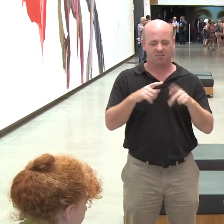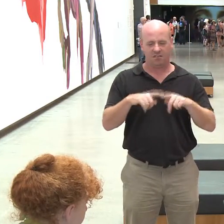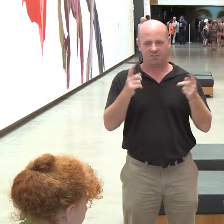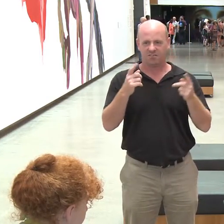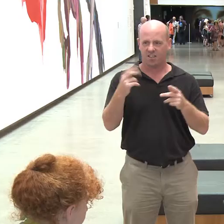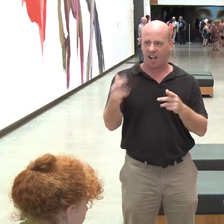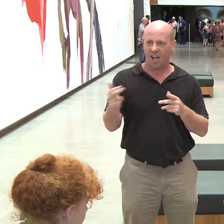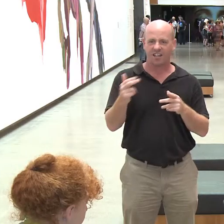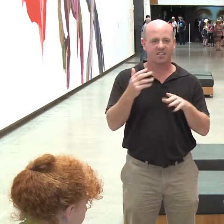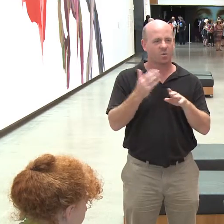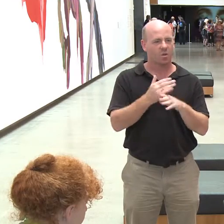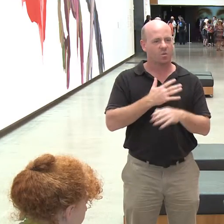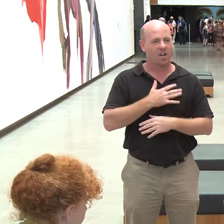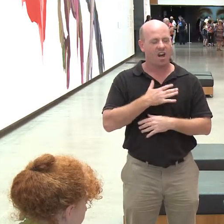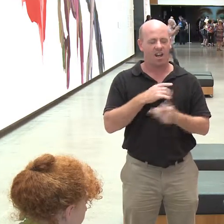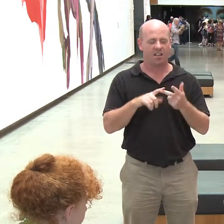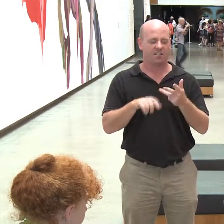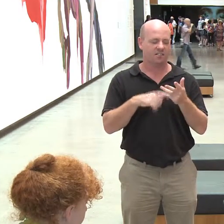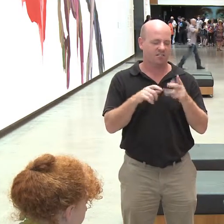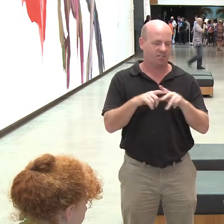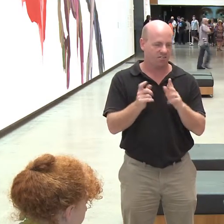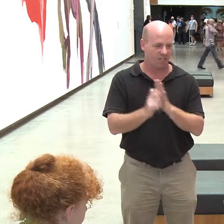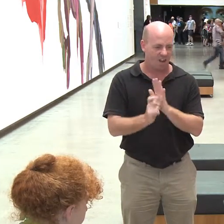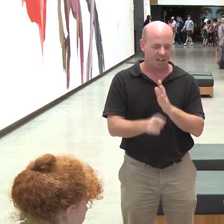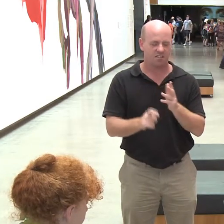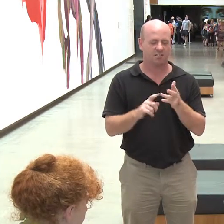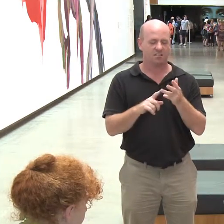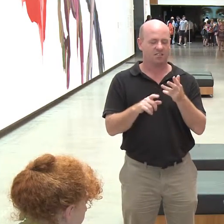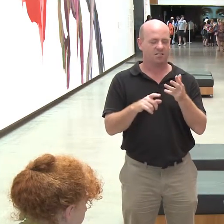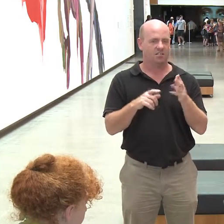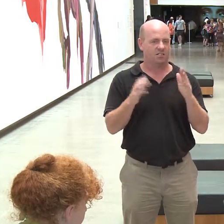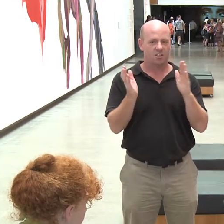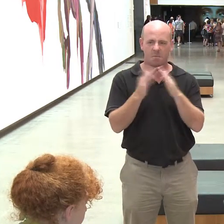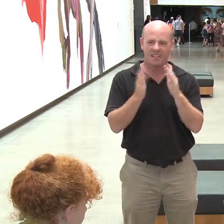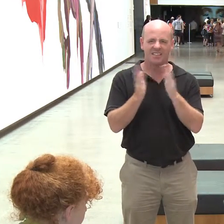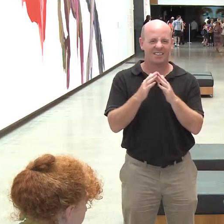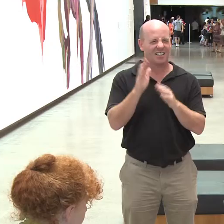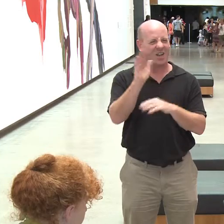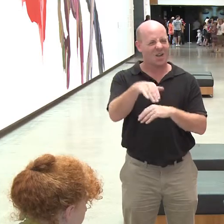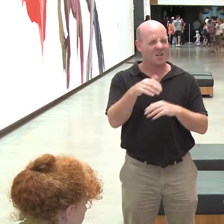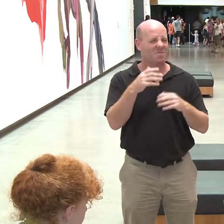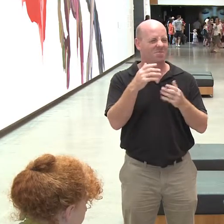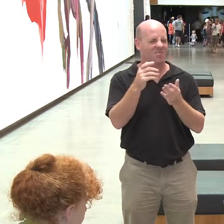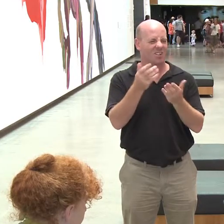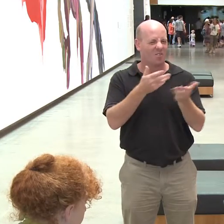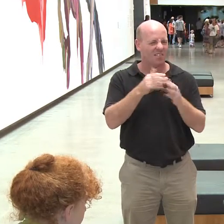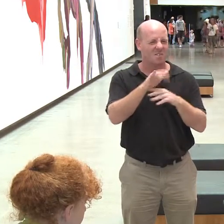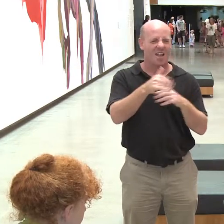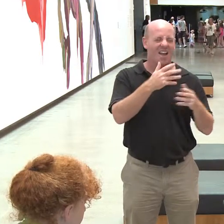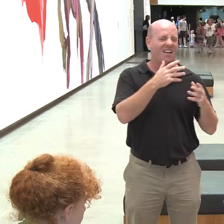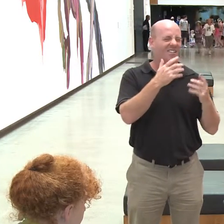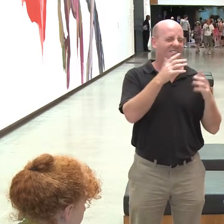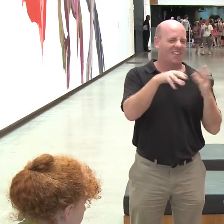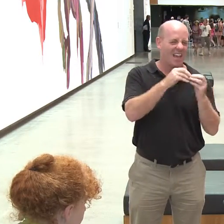we, the work that we liked, different writers. Domestic sort of conversations about family and love, life and